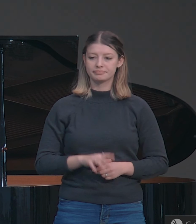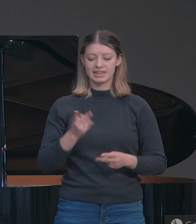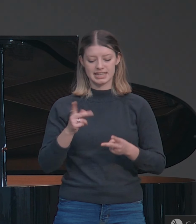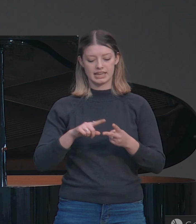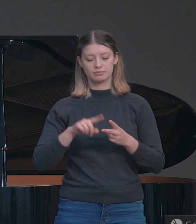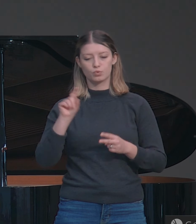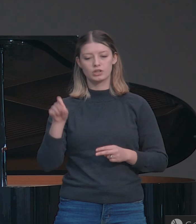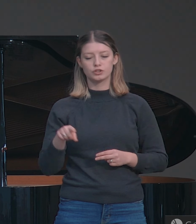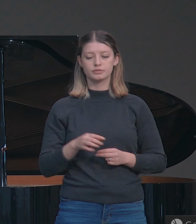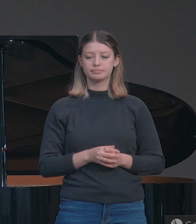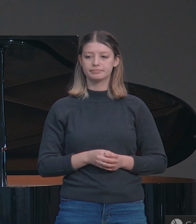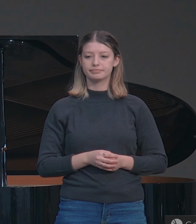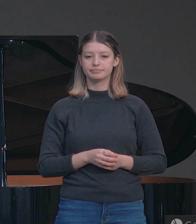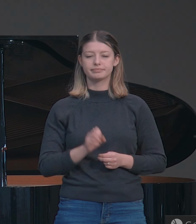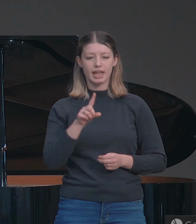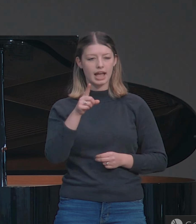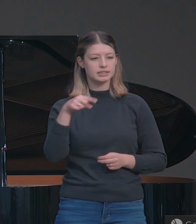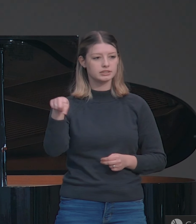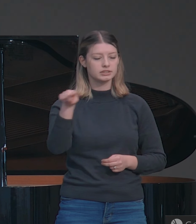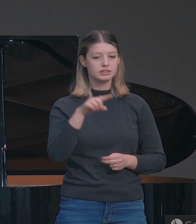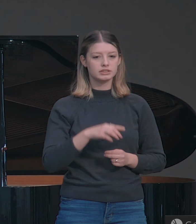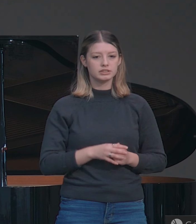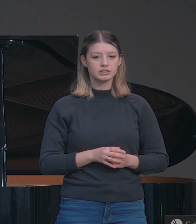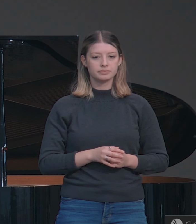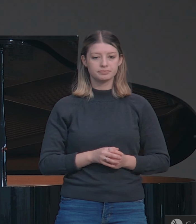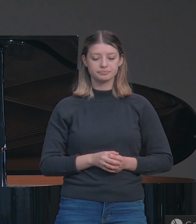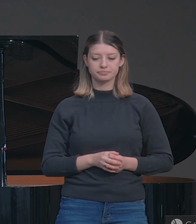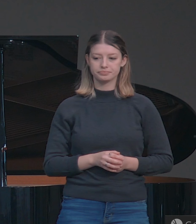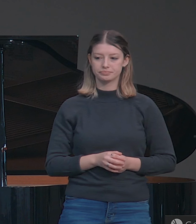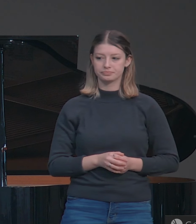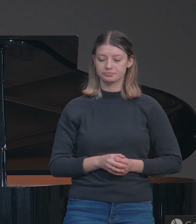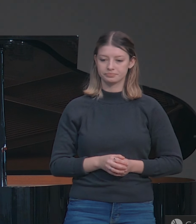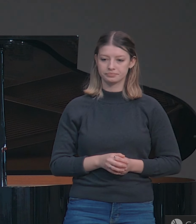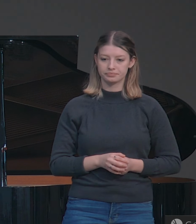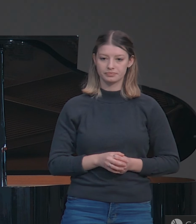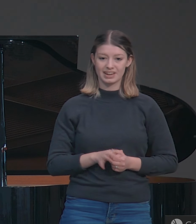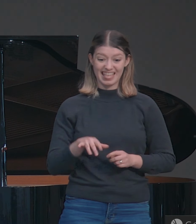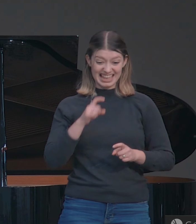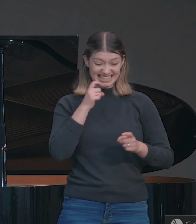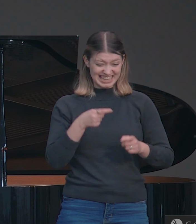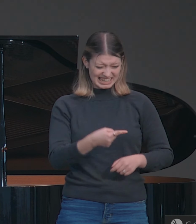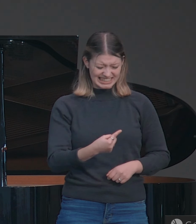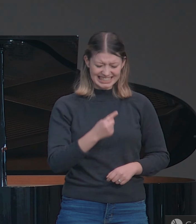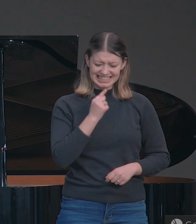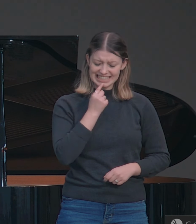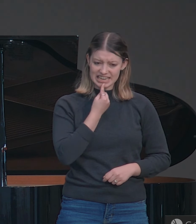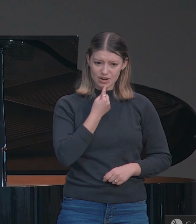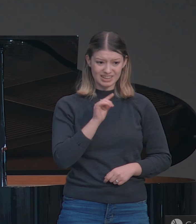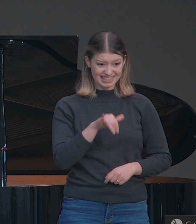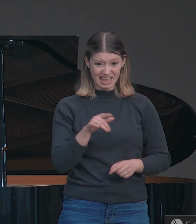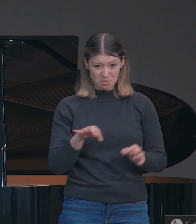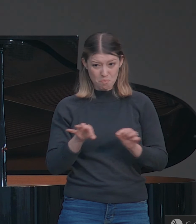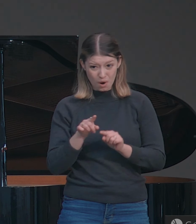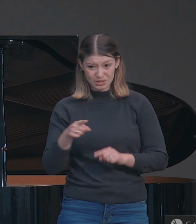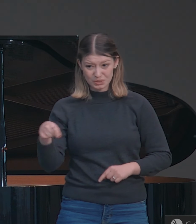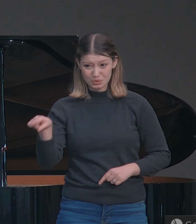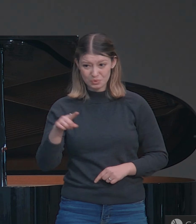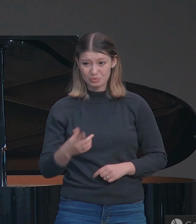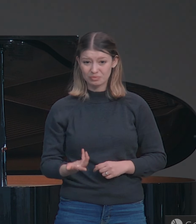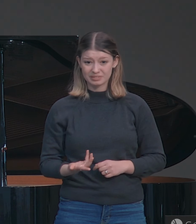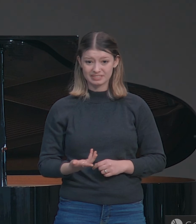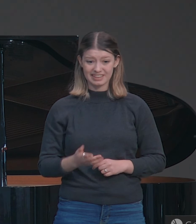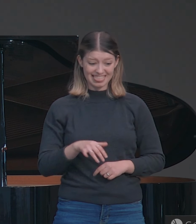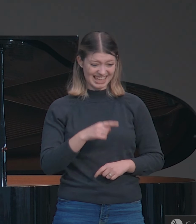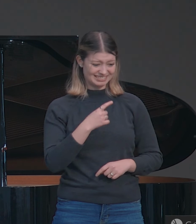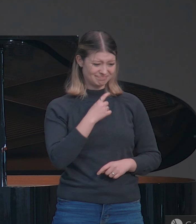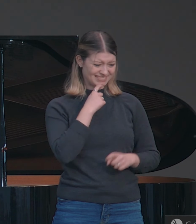It's this. Ask yourself, is the seriousness of sin important to you? Is the seriousness of sin